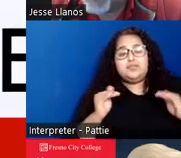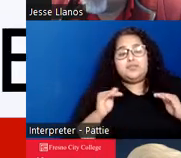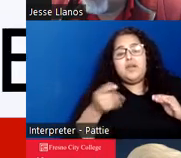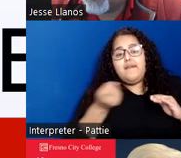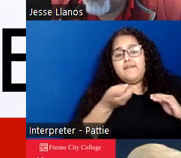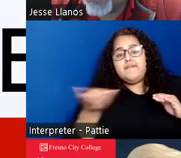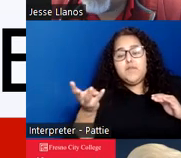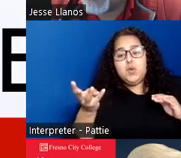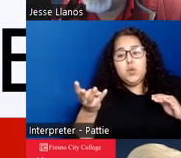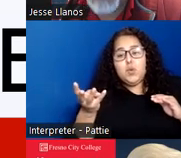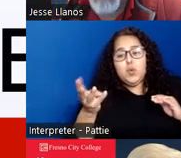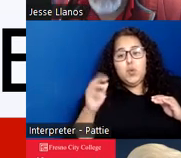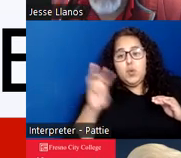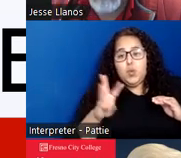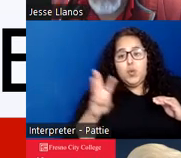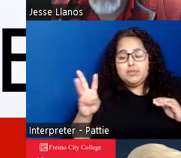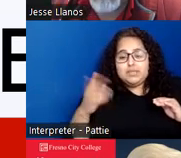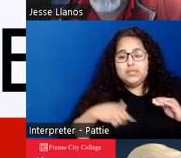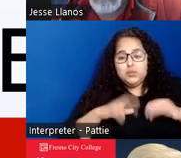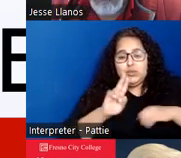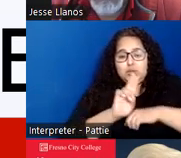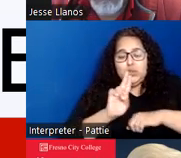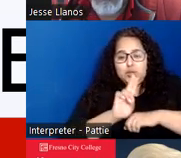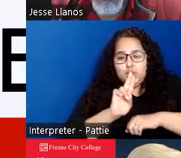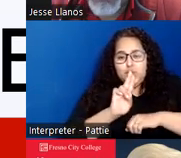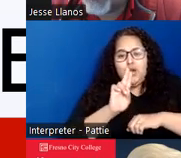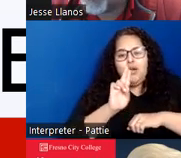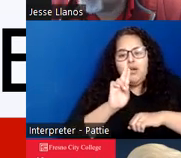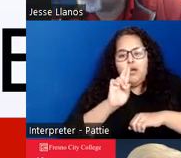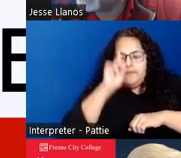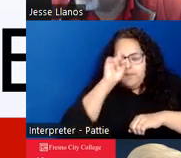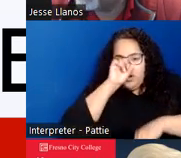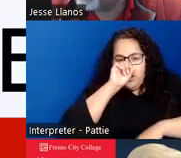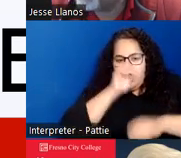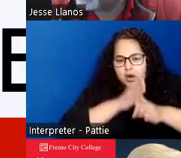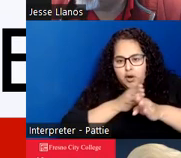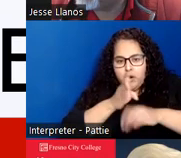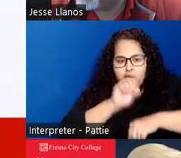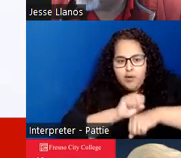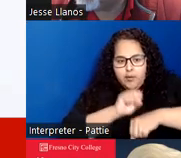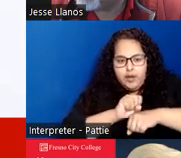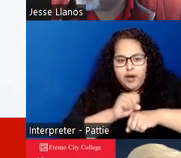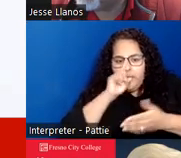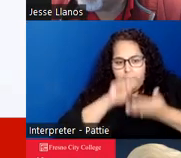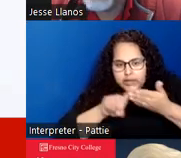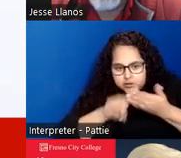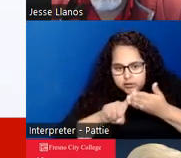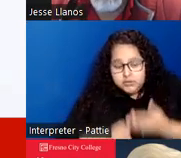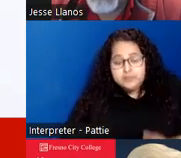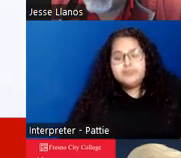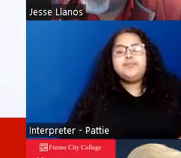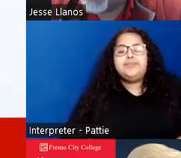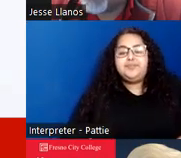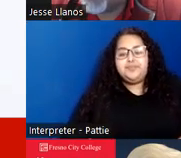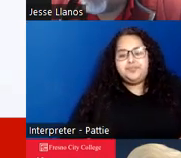of websites that we use to conduct career research. And then